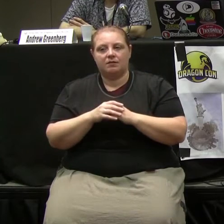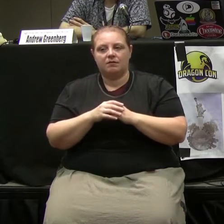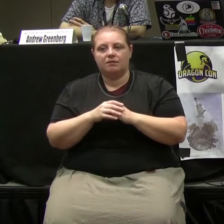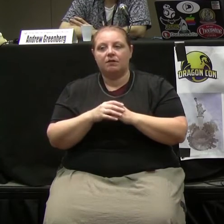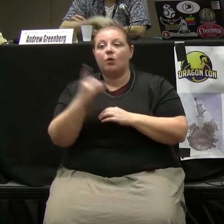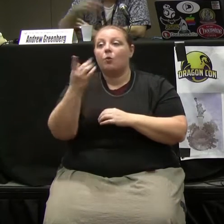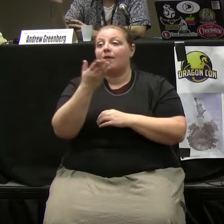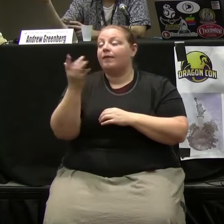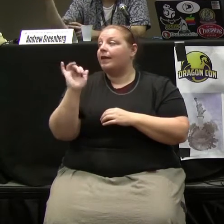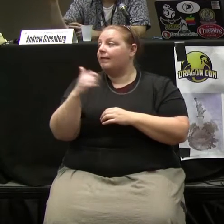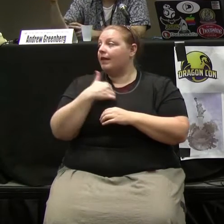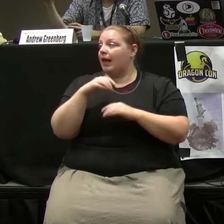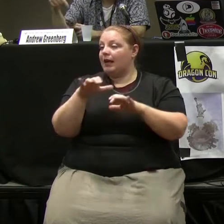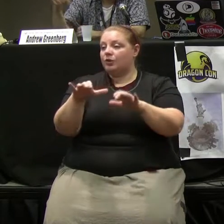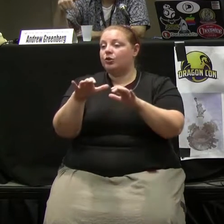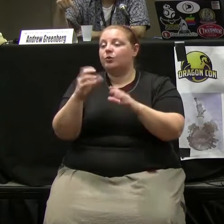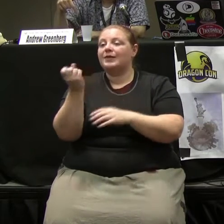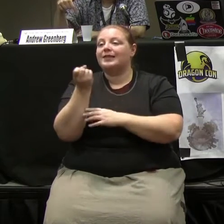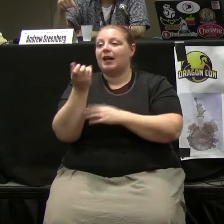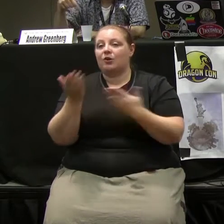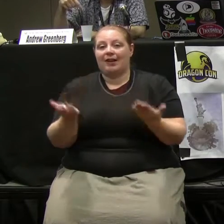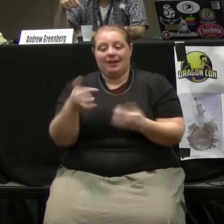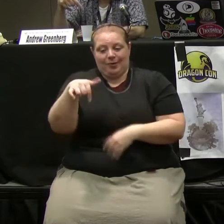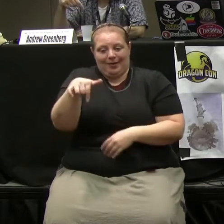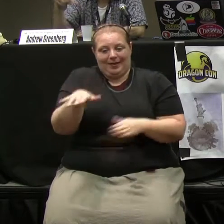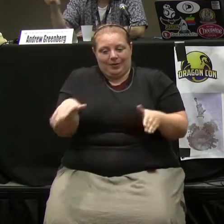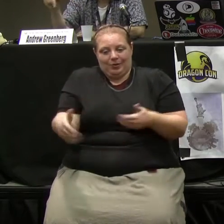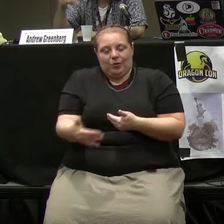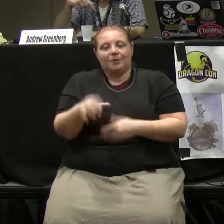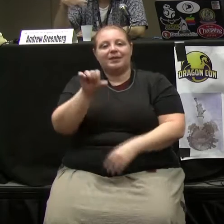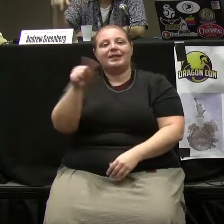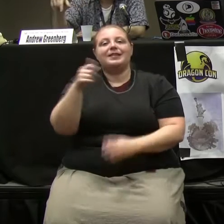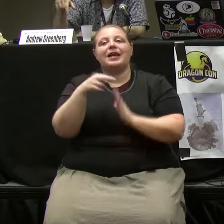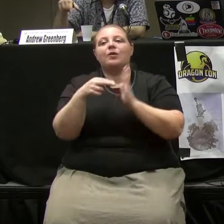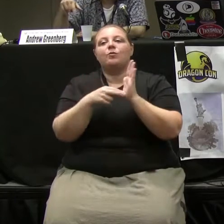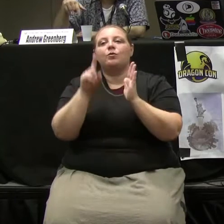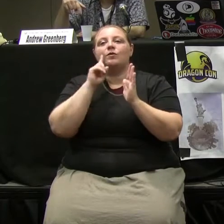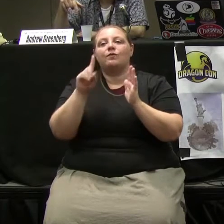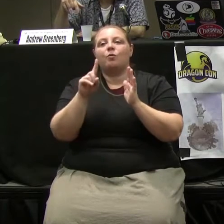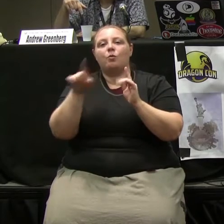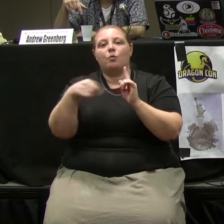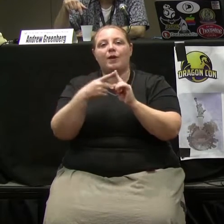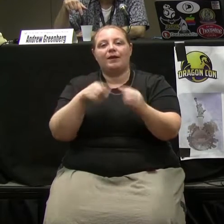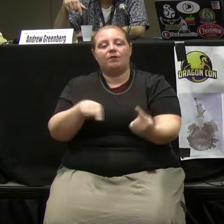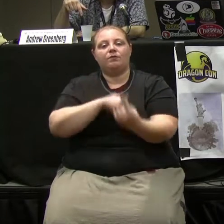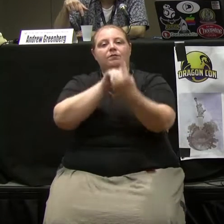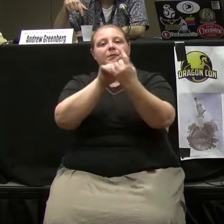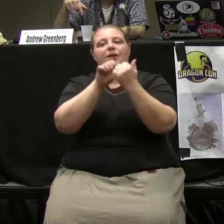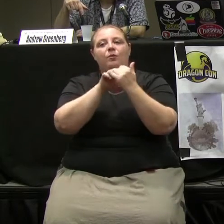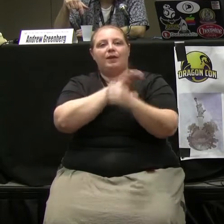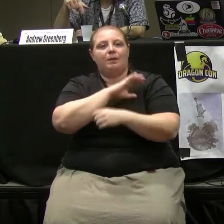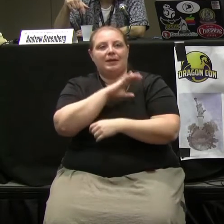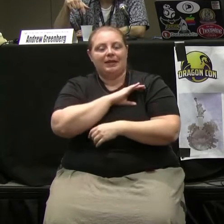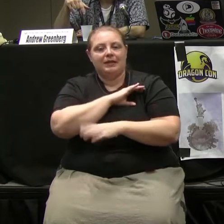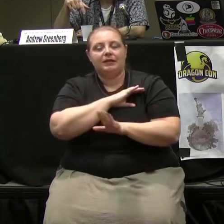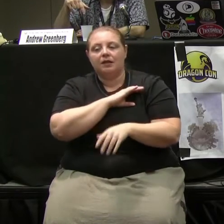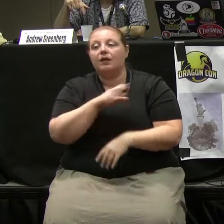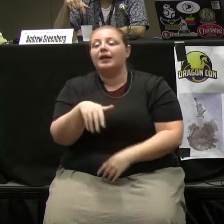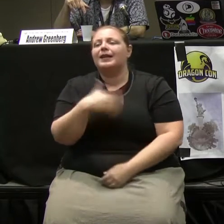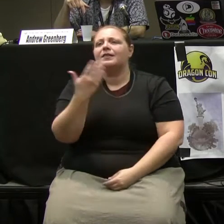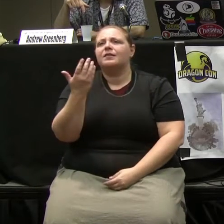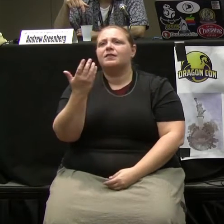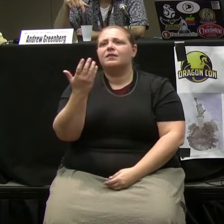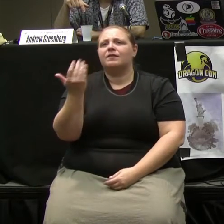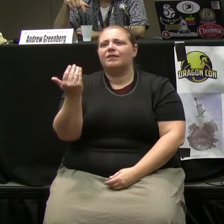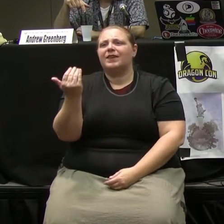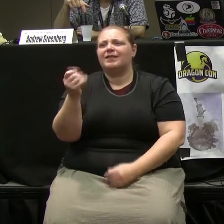the things I do on Saturday here in this room is the 10 rules of dealing with police encounters. Doing the 15 years now? God, at least a decade.